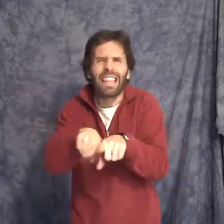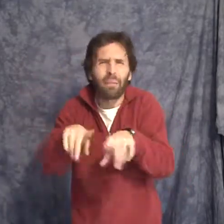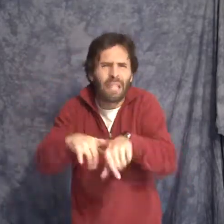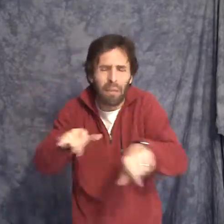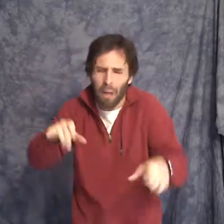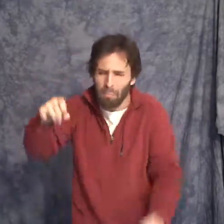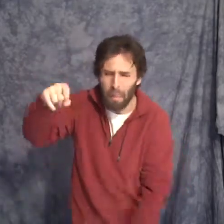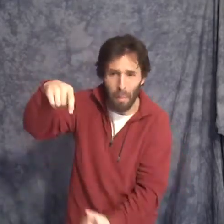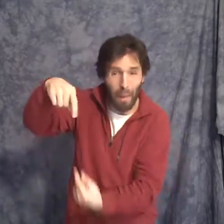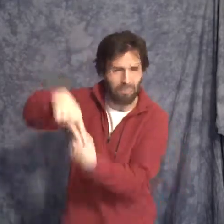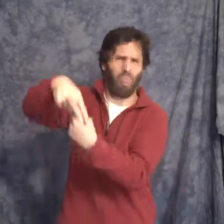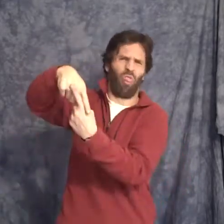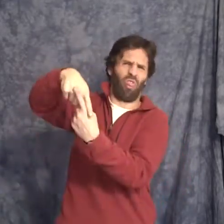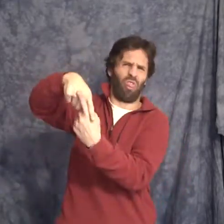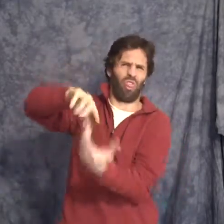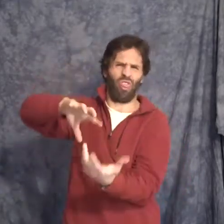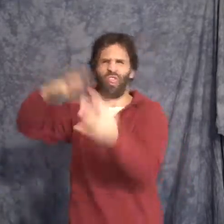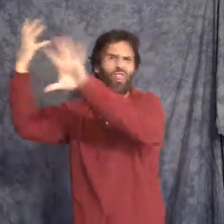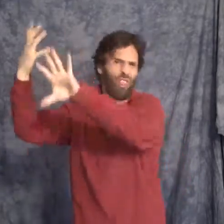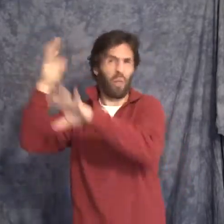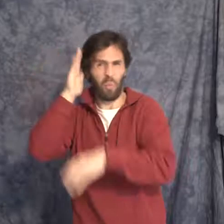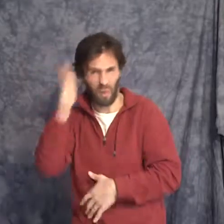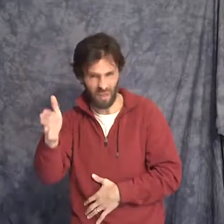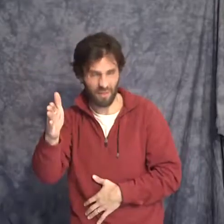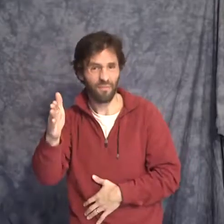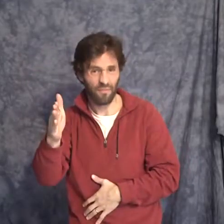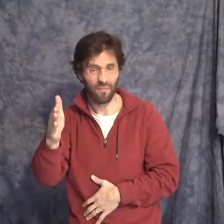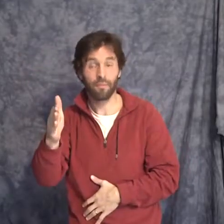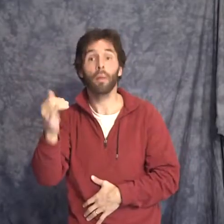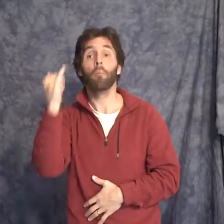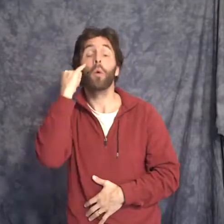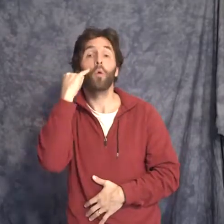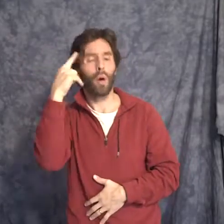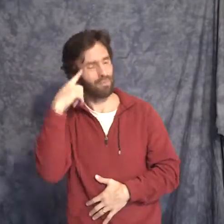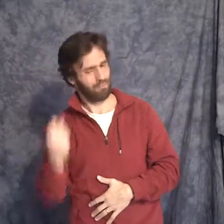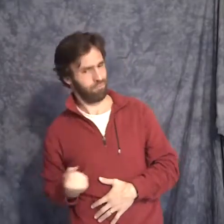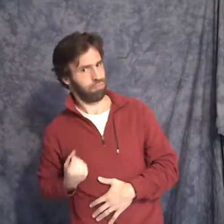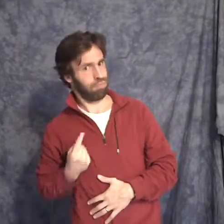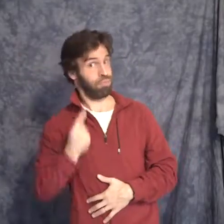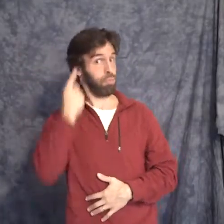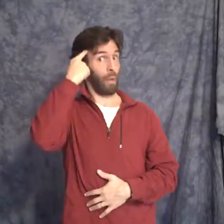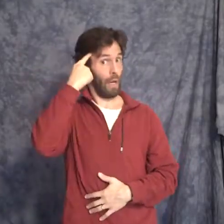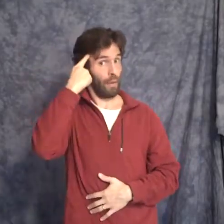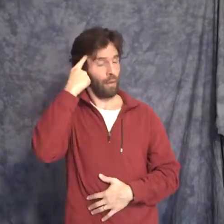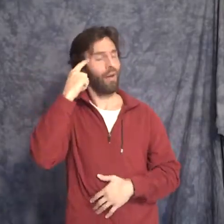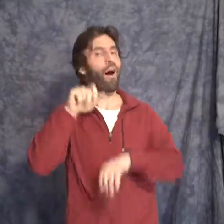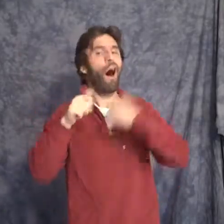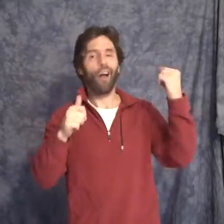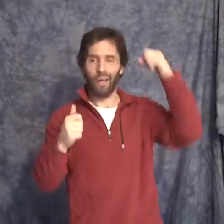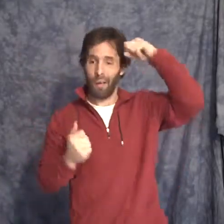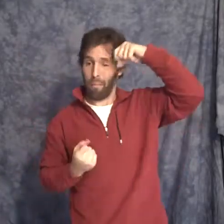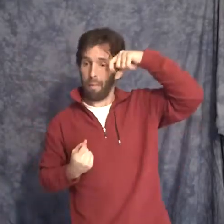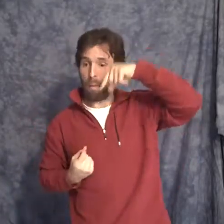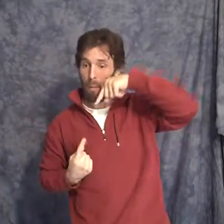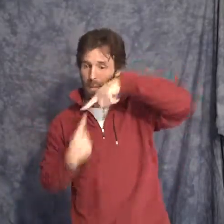would mess everything up. If you were trying to get information to your brain, and at the same time another impulse could come down your neuron,